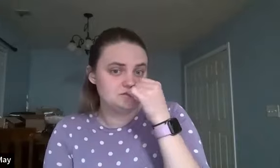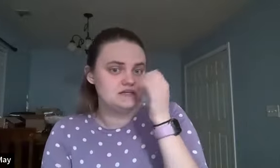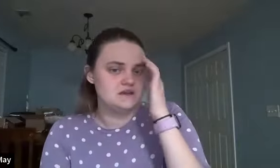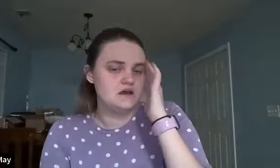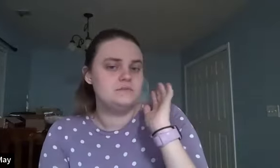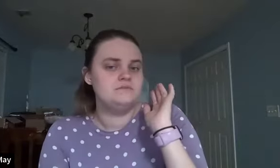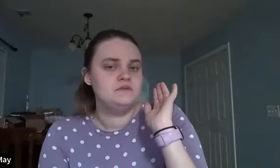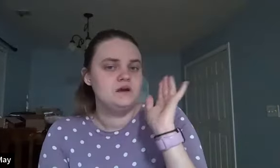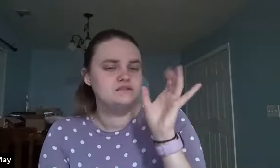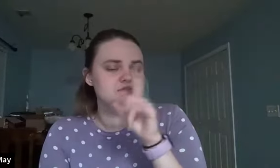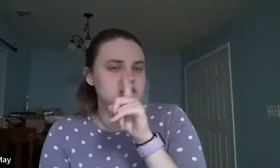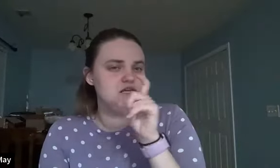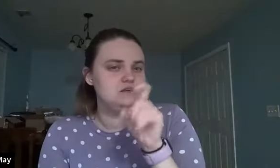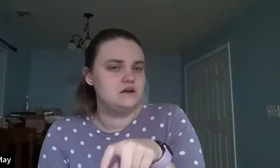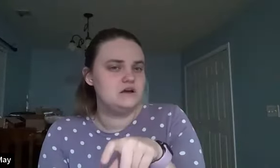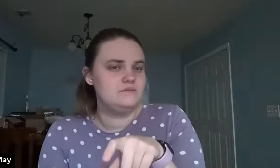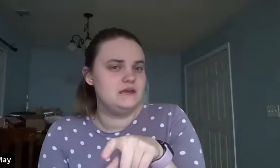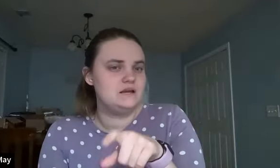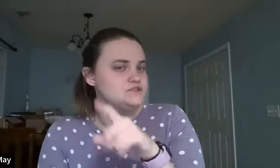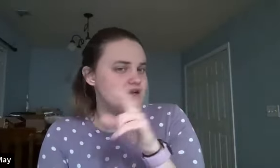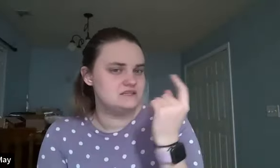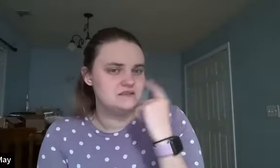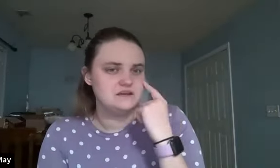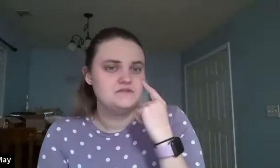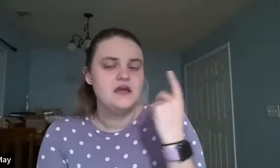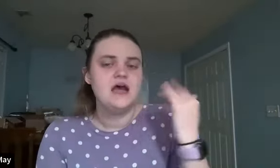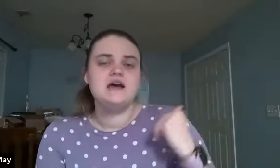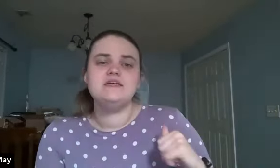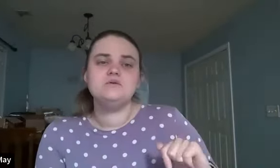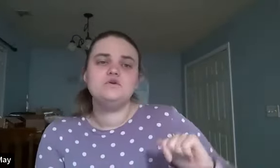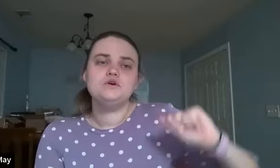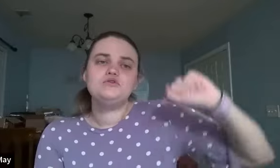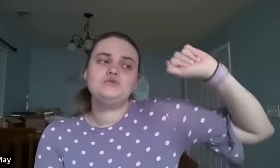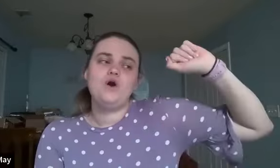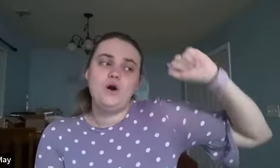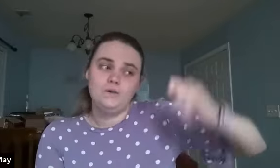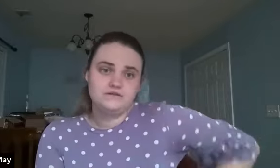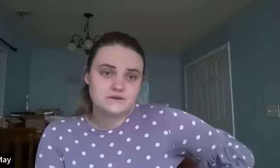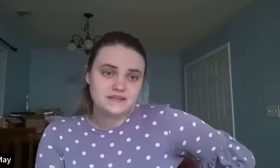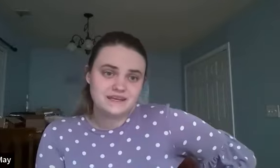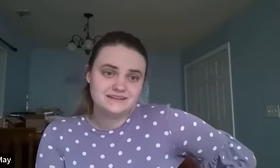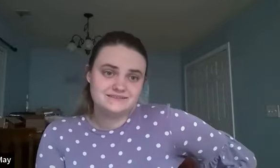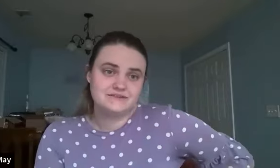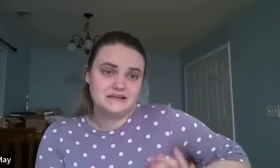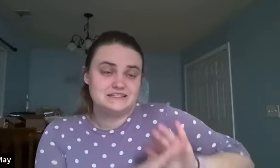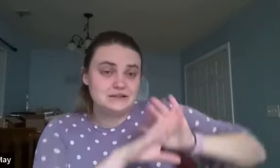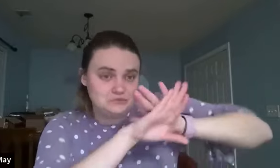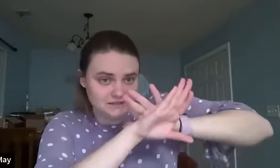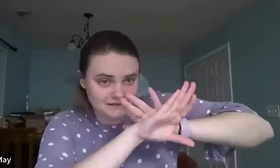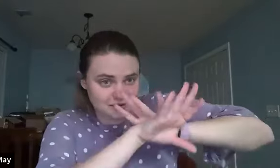is I'll see if there's any animals you guys can think of, and then we'll go through all of them again very slowly. Like, I'll